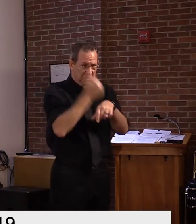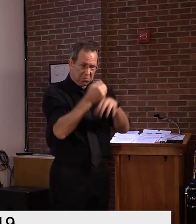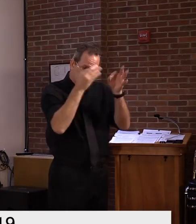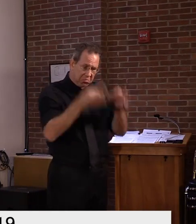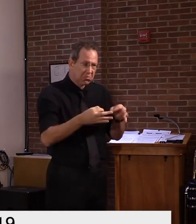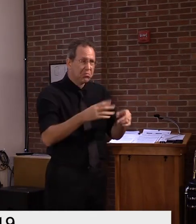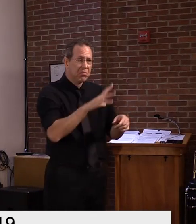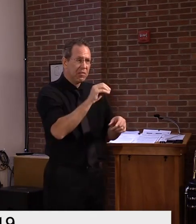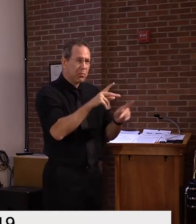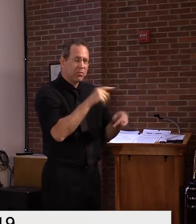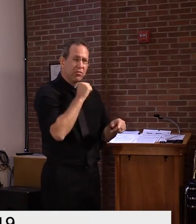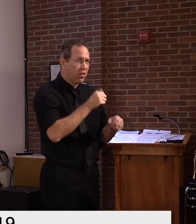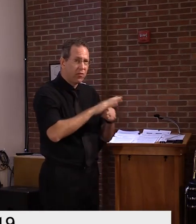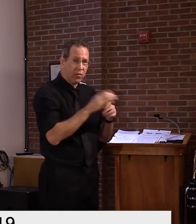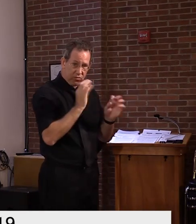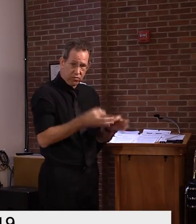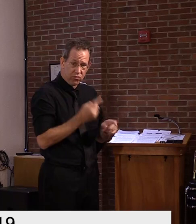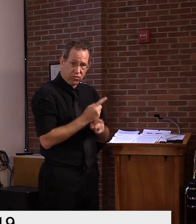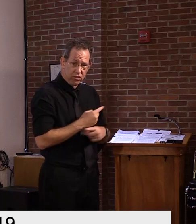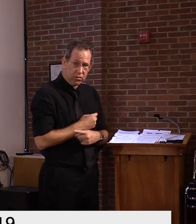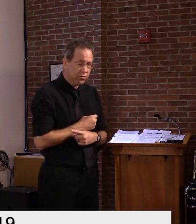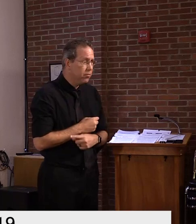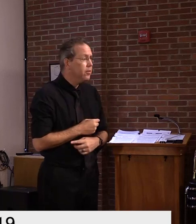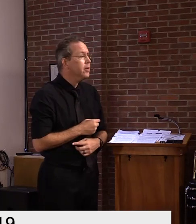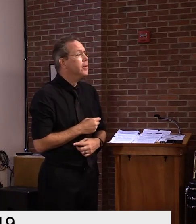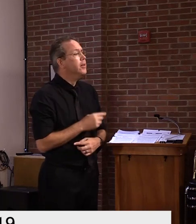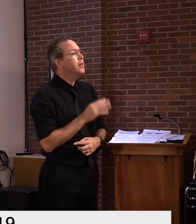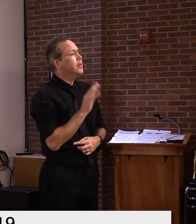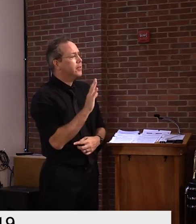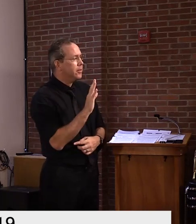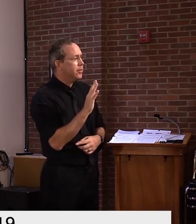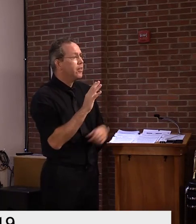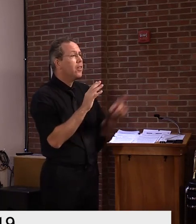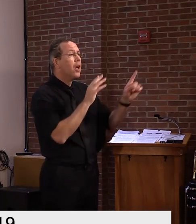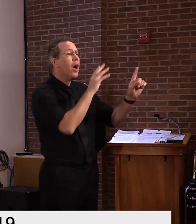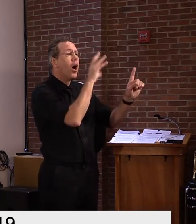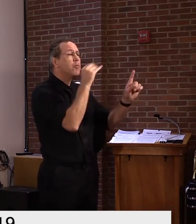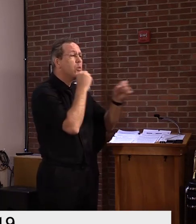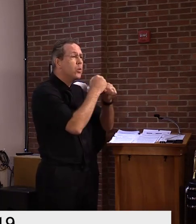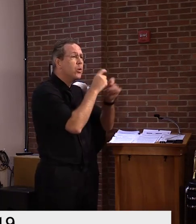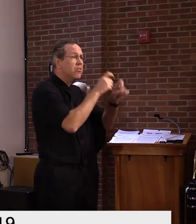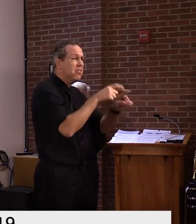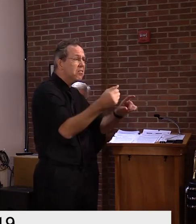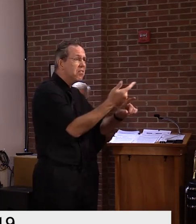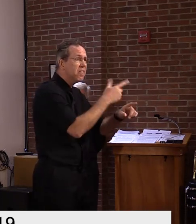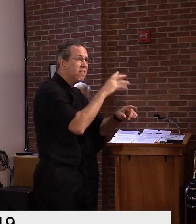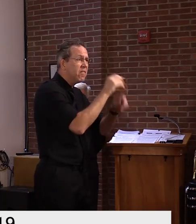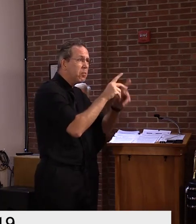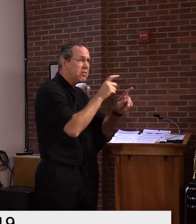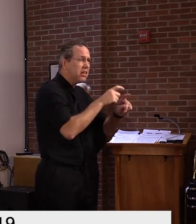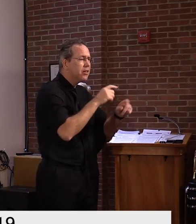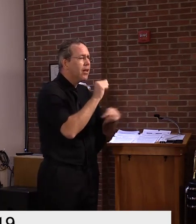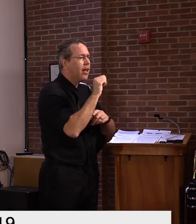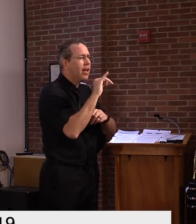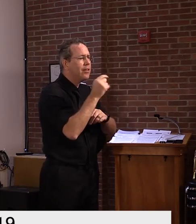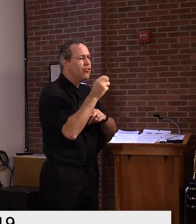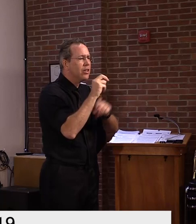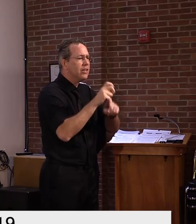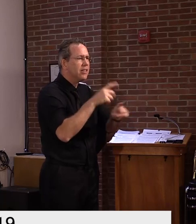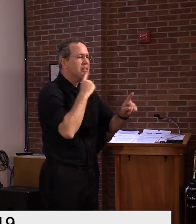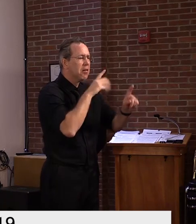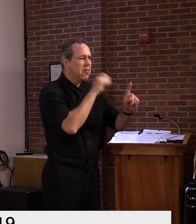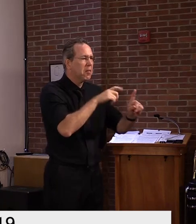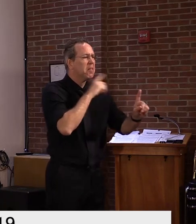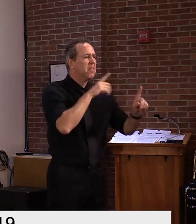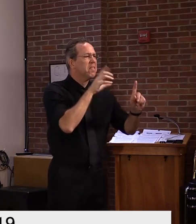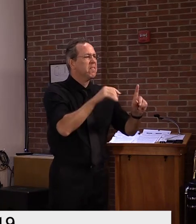how they were used. So those tests will be called positive. That doesn't mean that we can call each positive